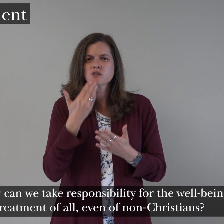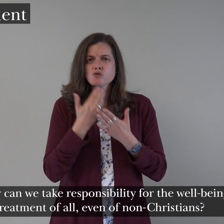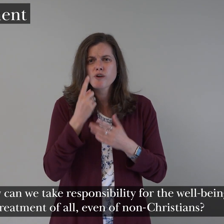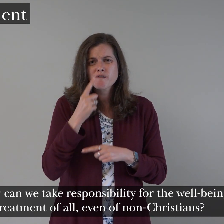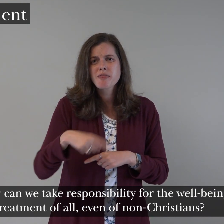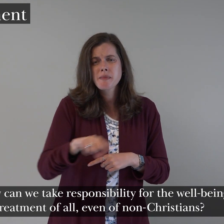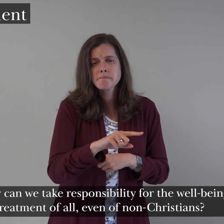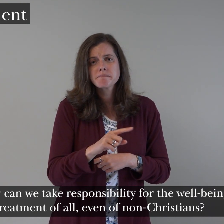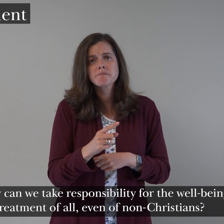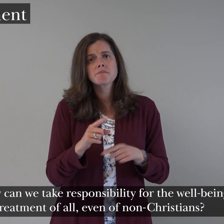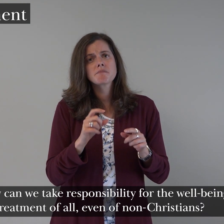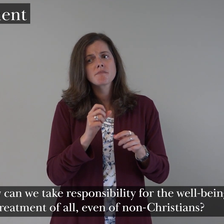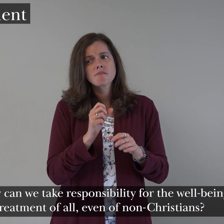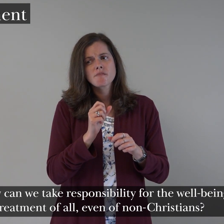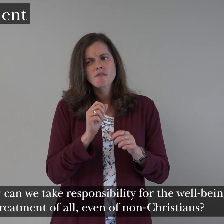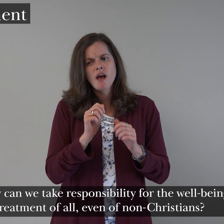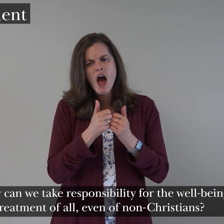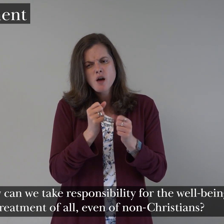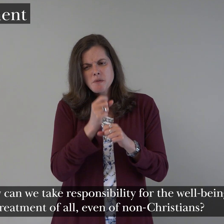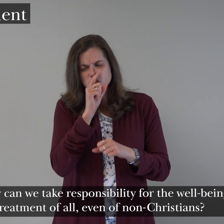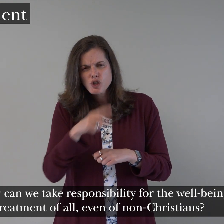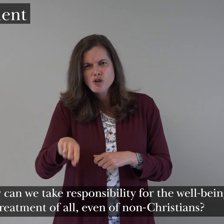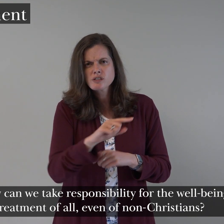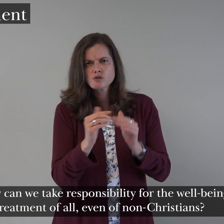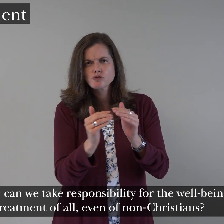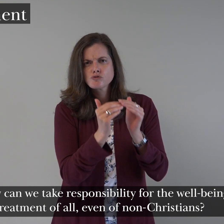treatment of all even of non-Christians?